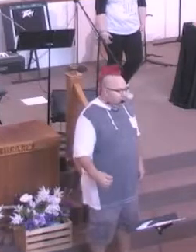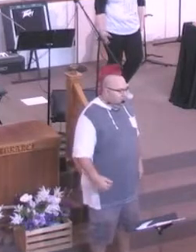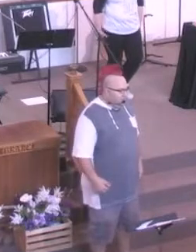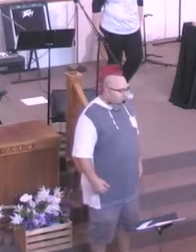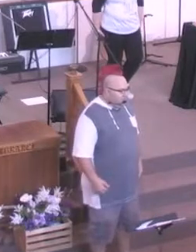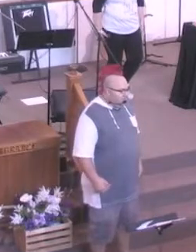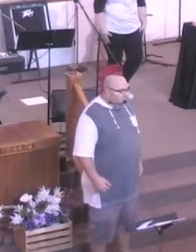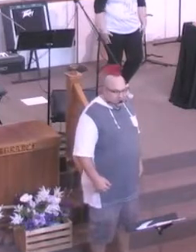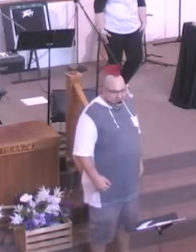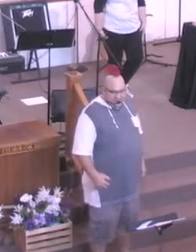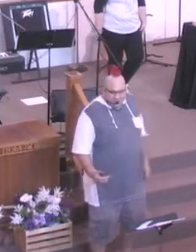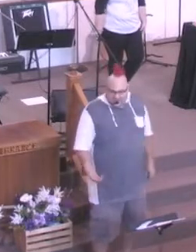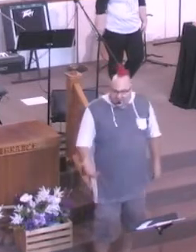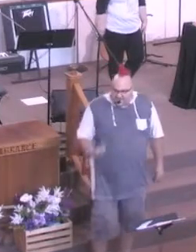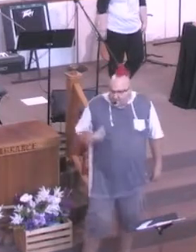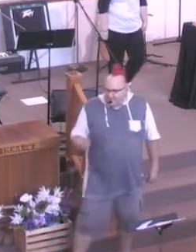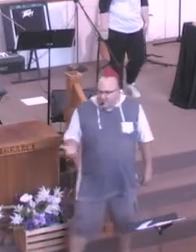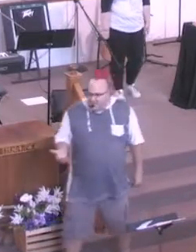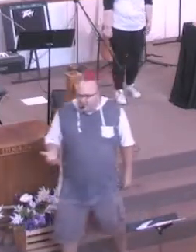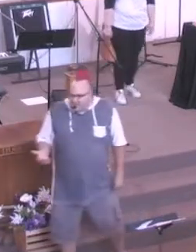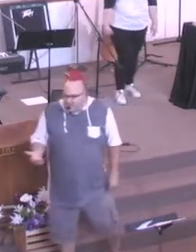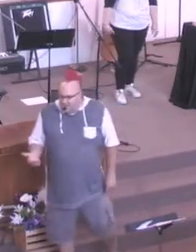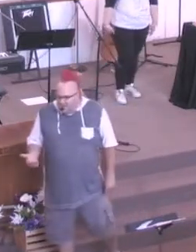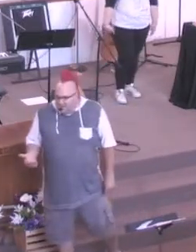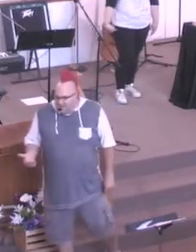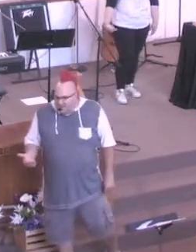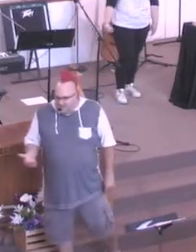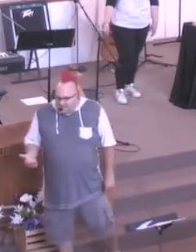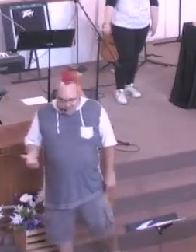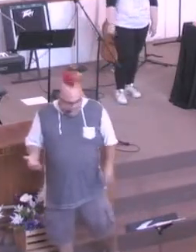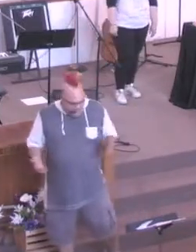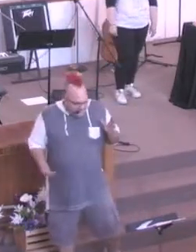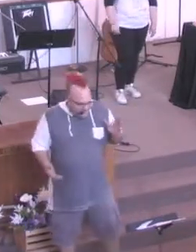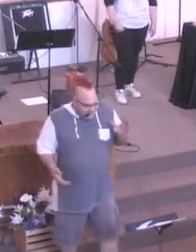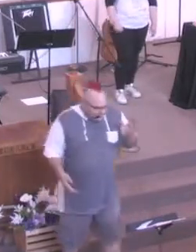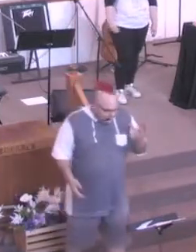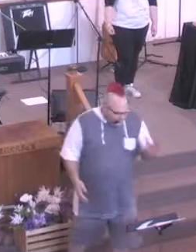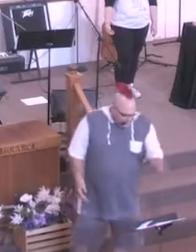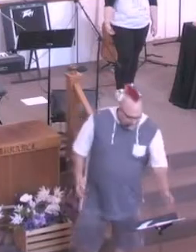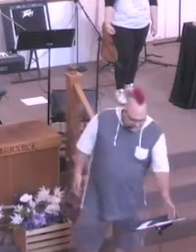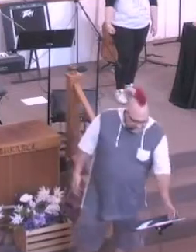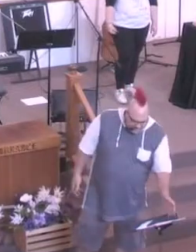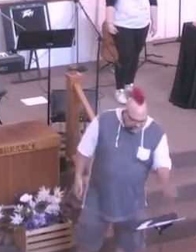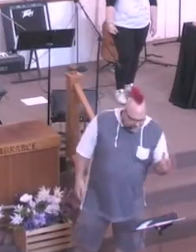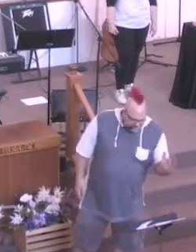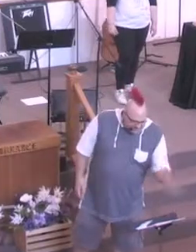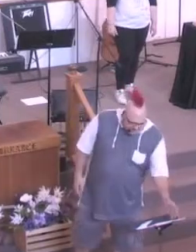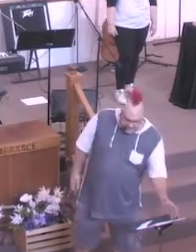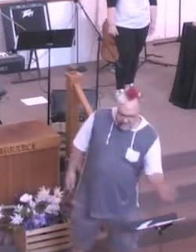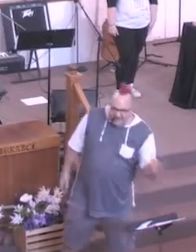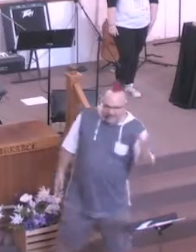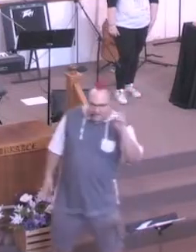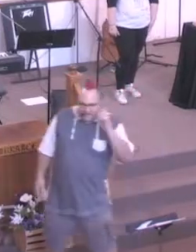now. Okay, some of you guys are like me, amen? But they say if you look, it's 10%, but if you see it and you hear